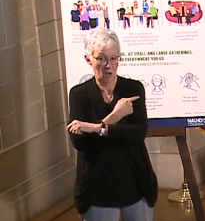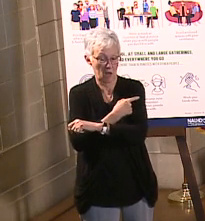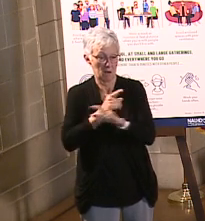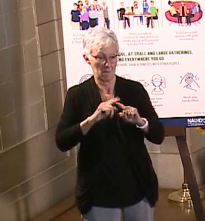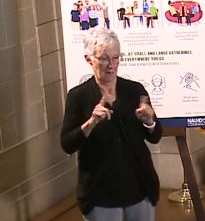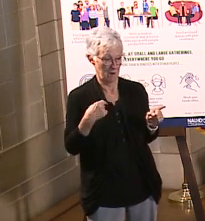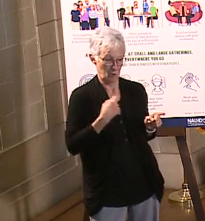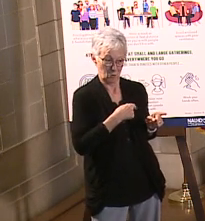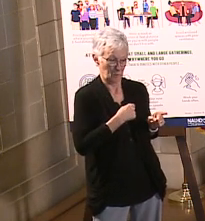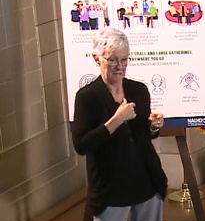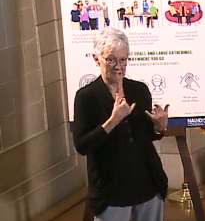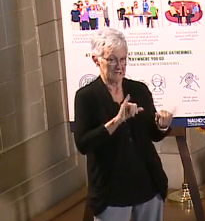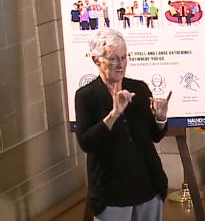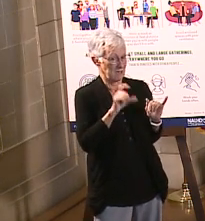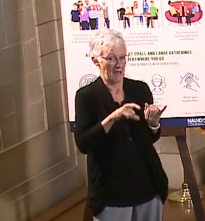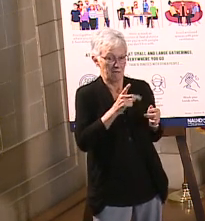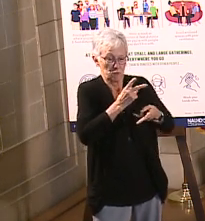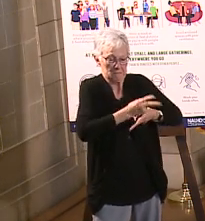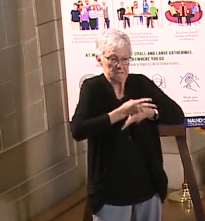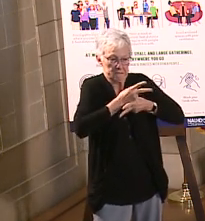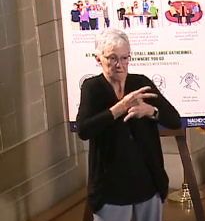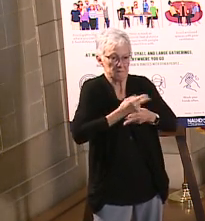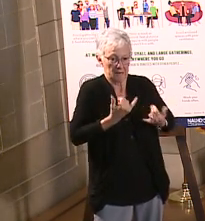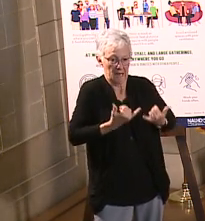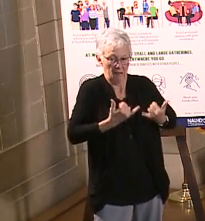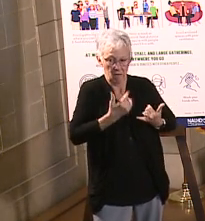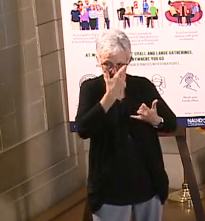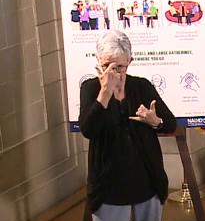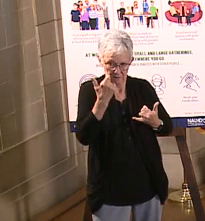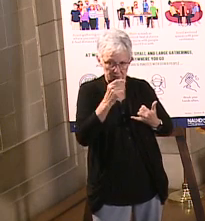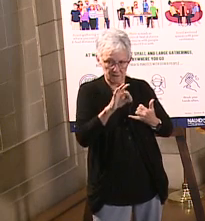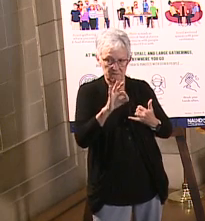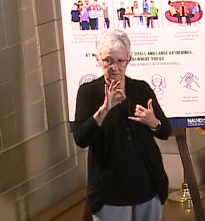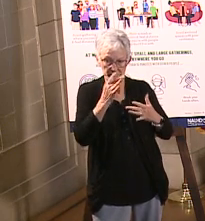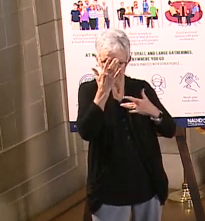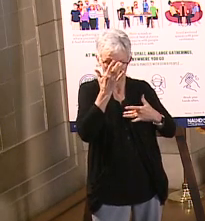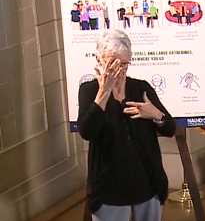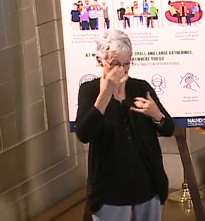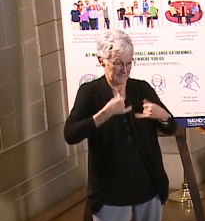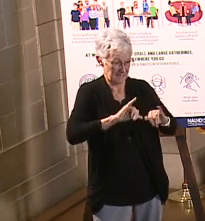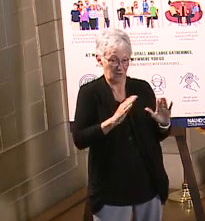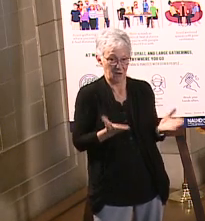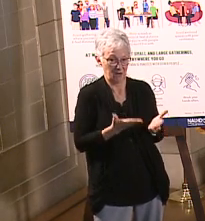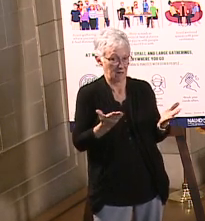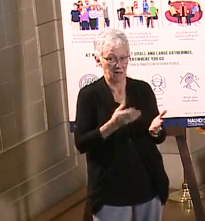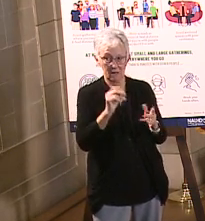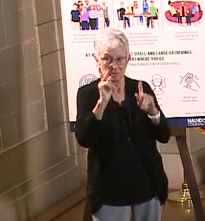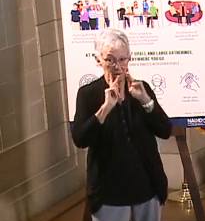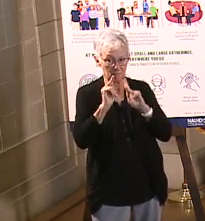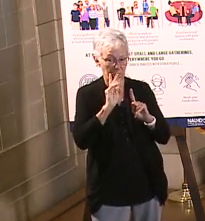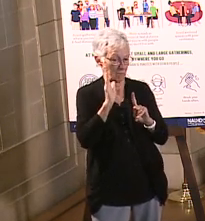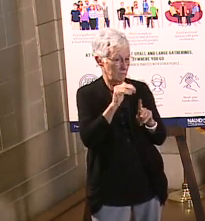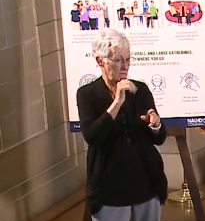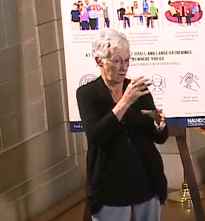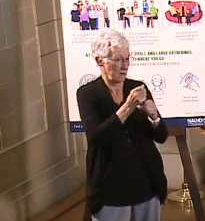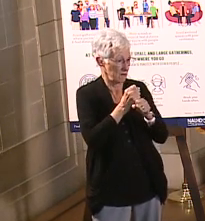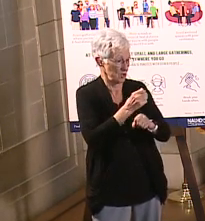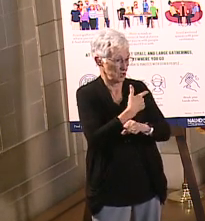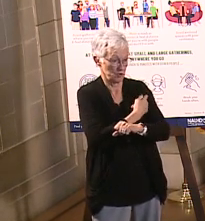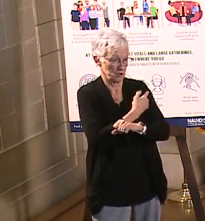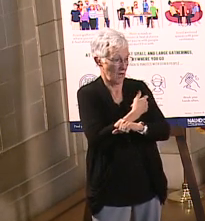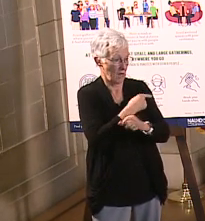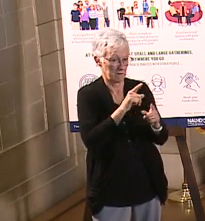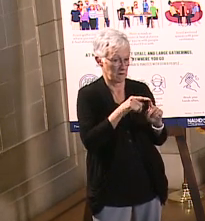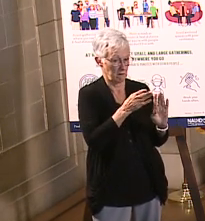know about how to slow the spread of the virus, from keeping that 6 foot of distance to washing our hands, wearing a mask when you go to the store. All those sort of things are going to still